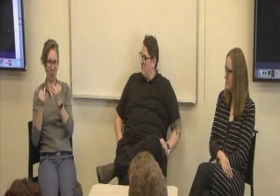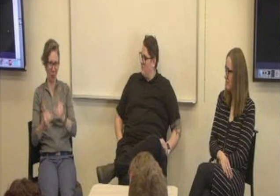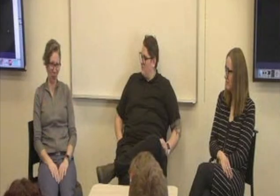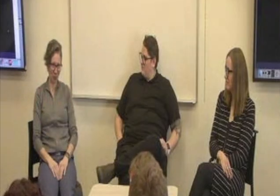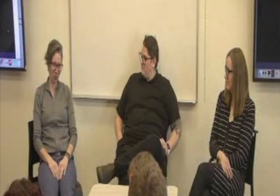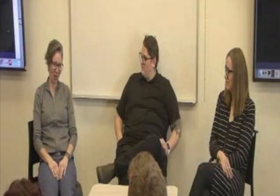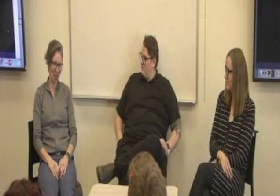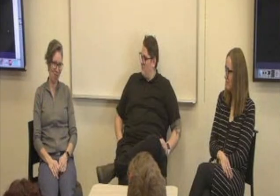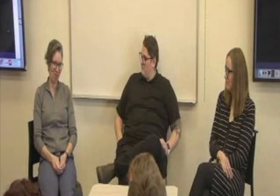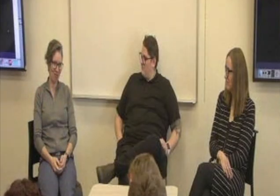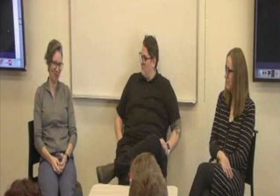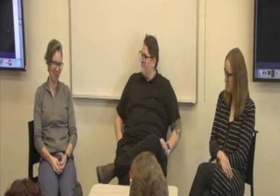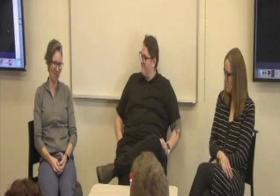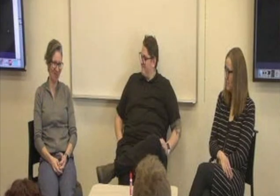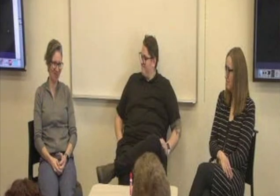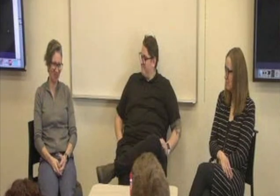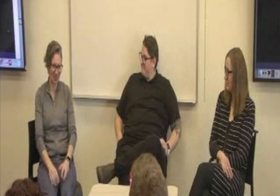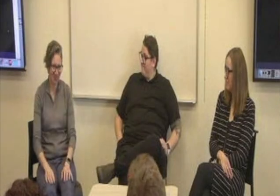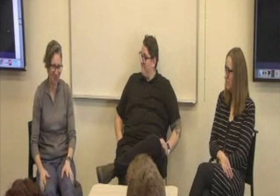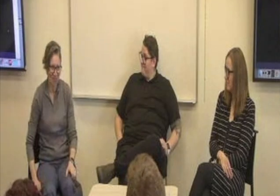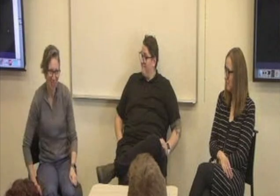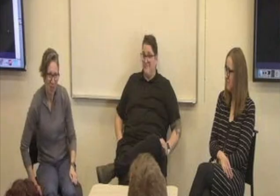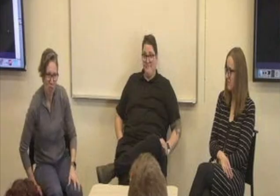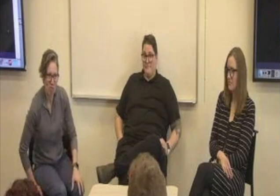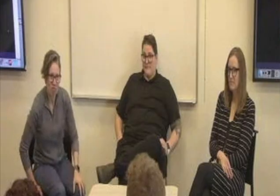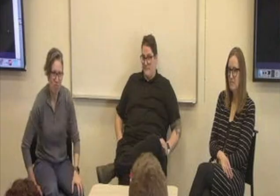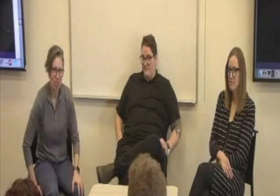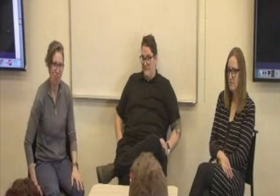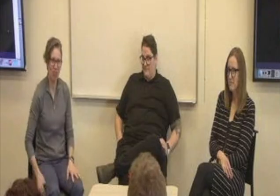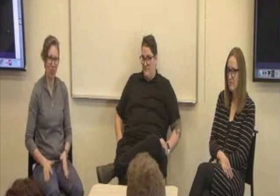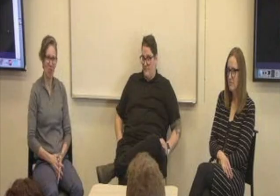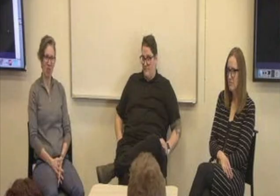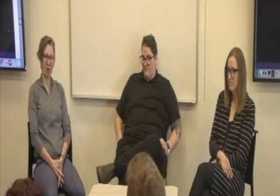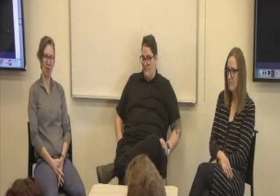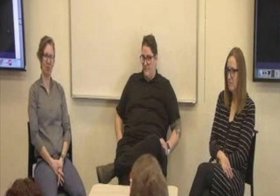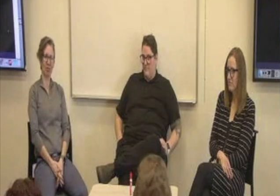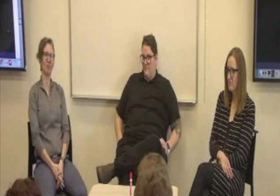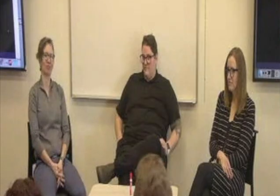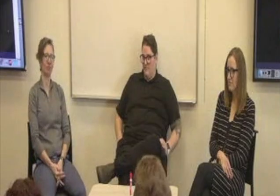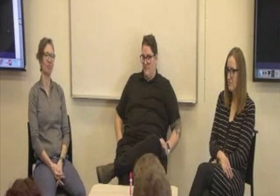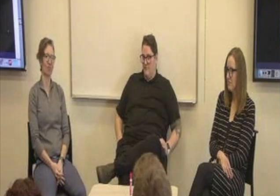But then I got pretty burnt out, so I went ahead and started with interpreting instead.